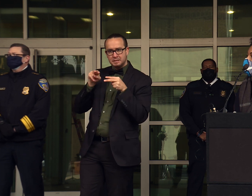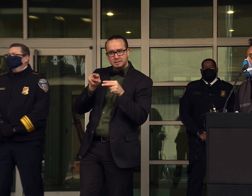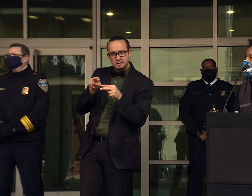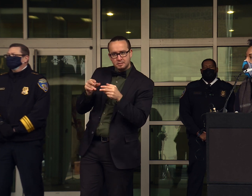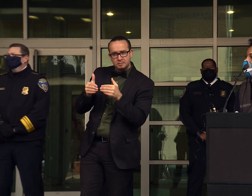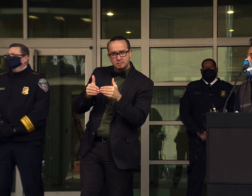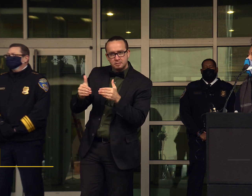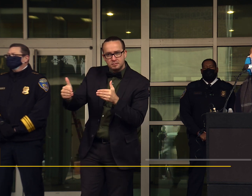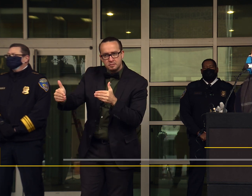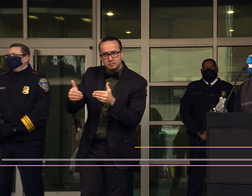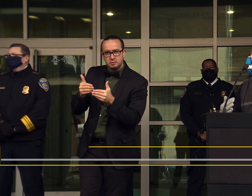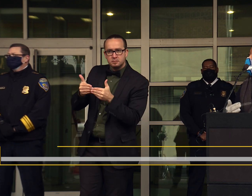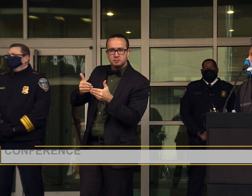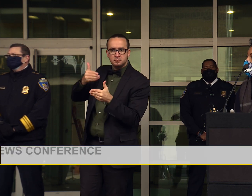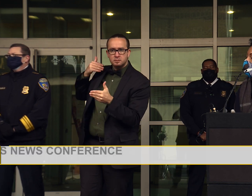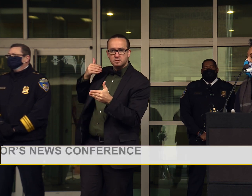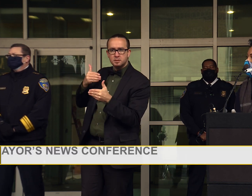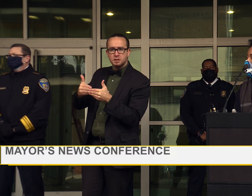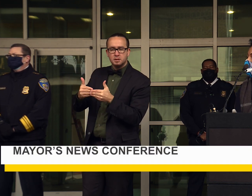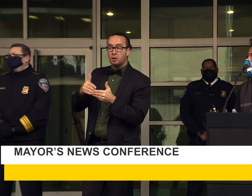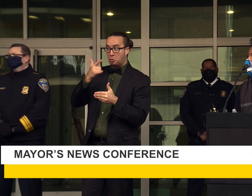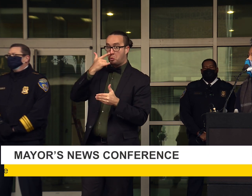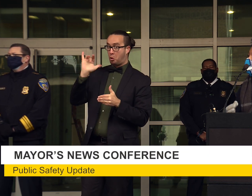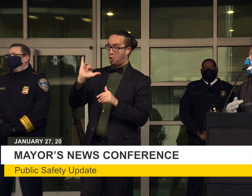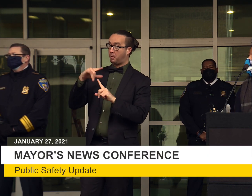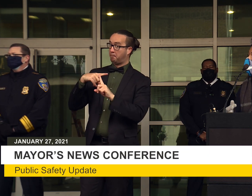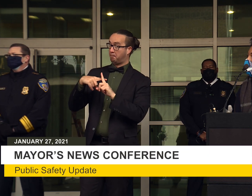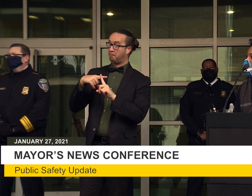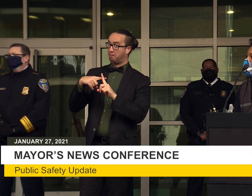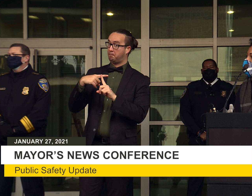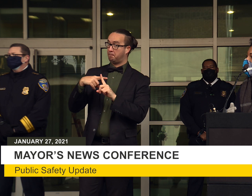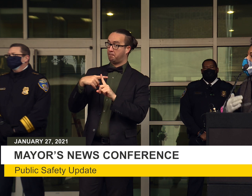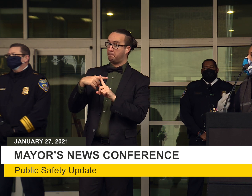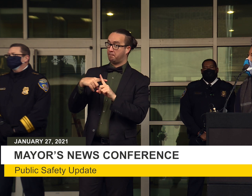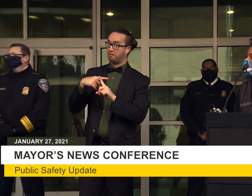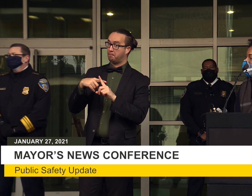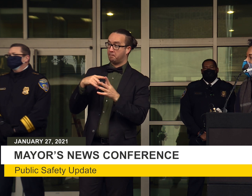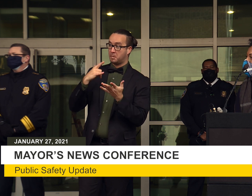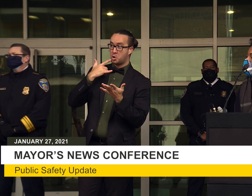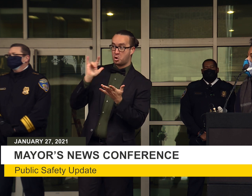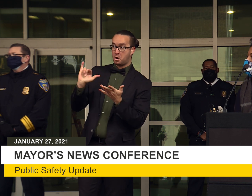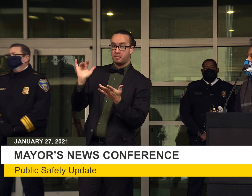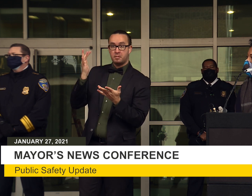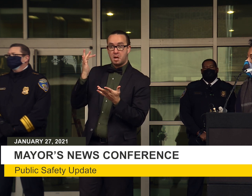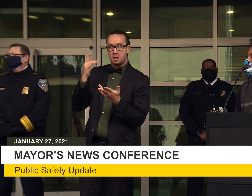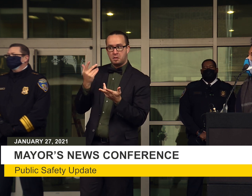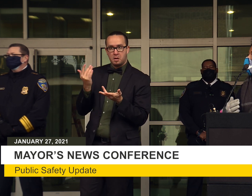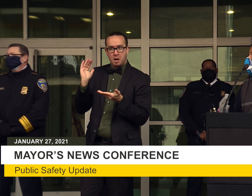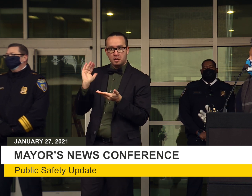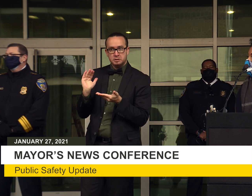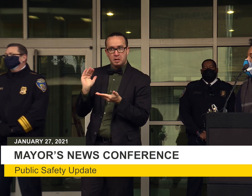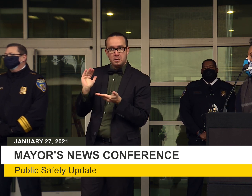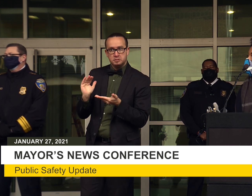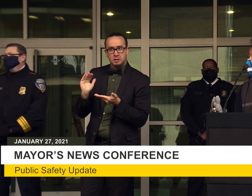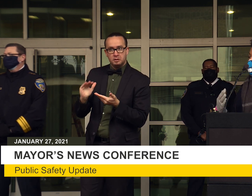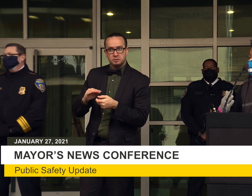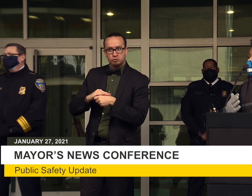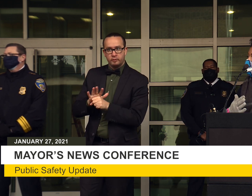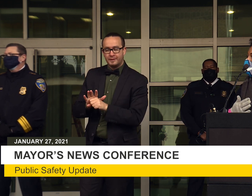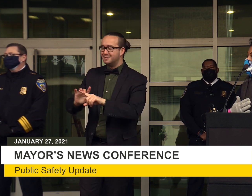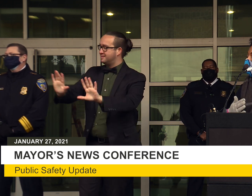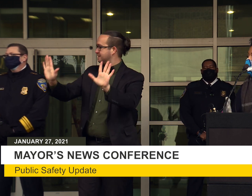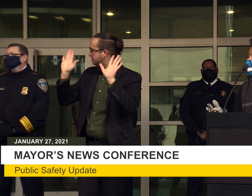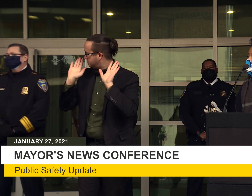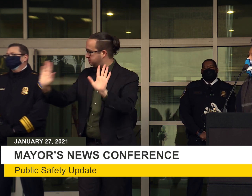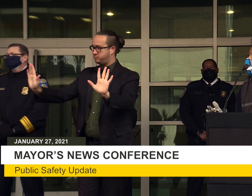new cases trending down with a lower positivity rate. At the same time, we're still very much in this pandemic. We still recognize that we need